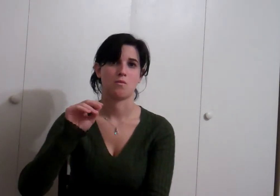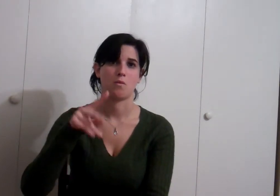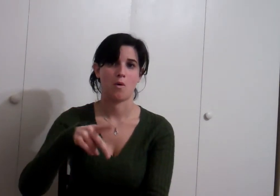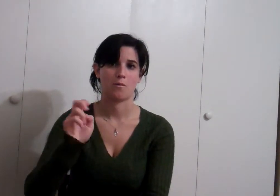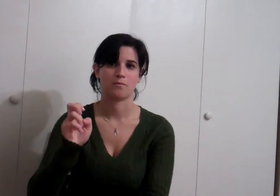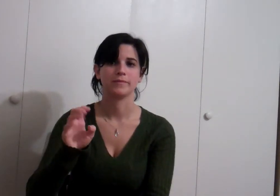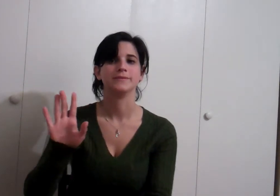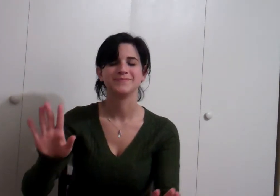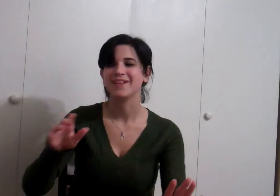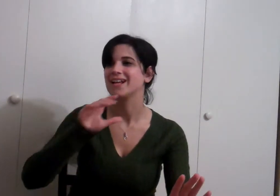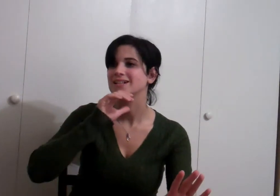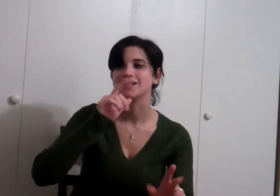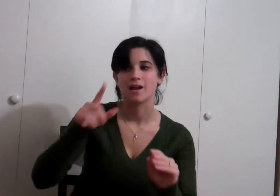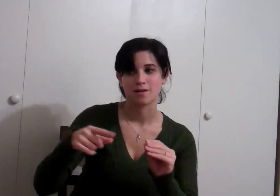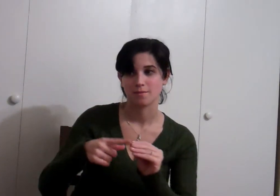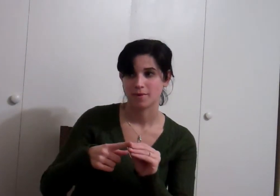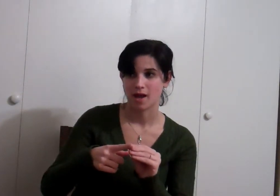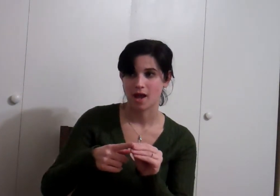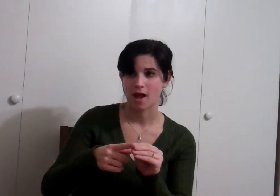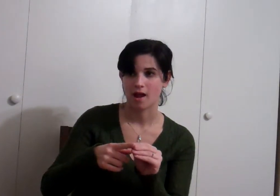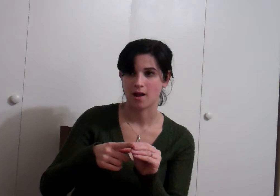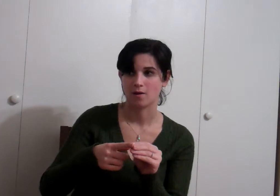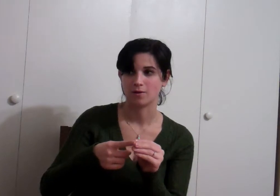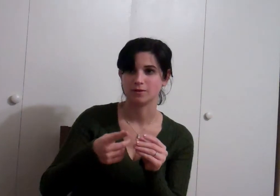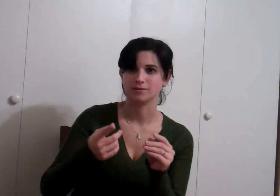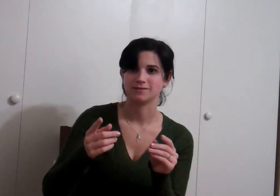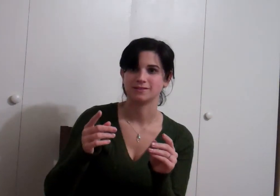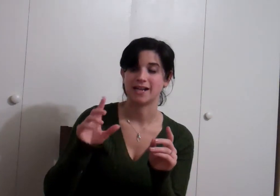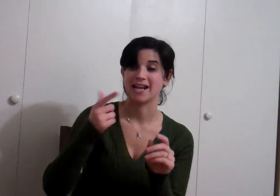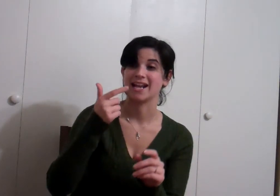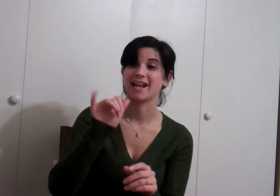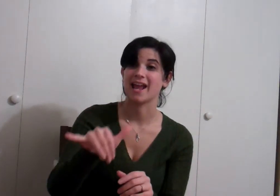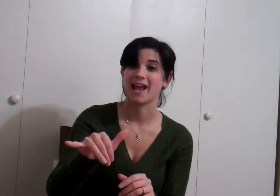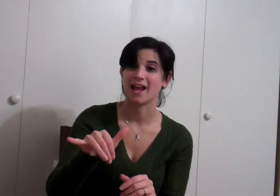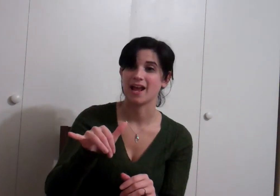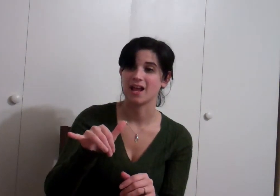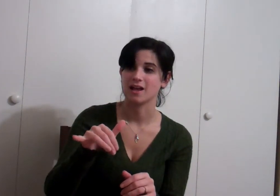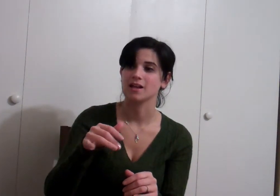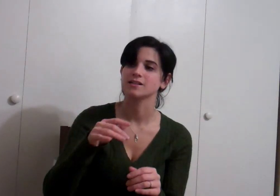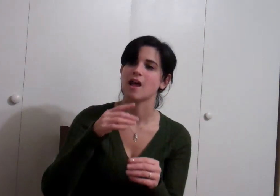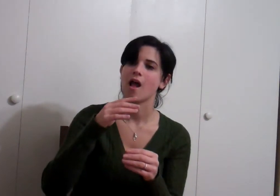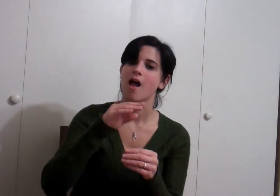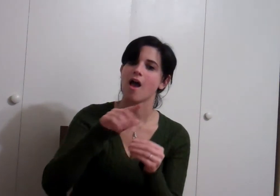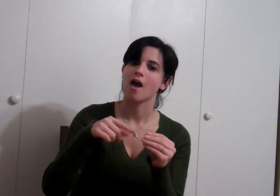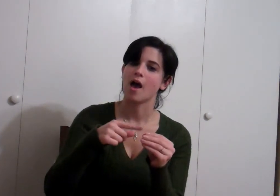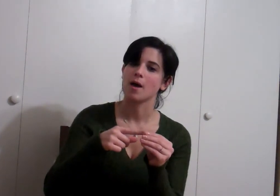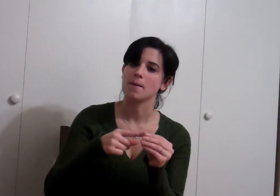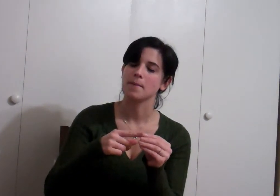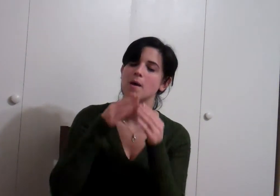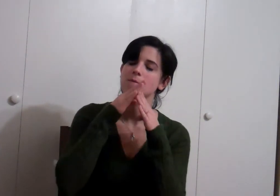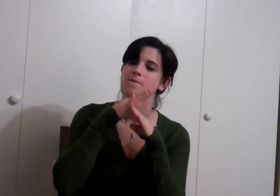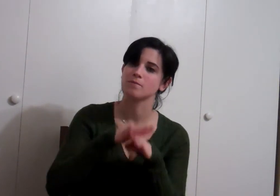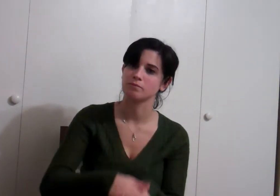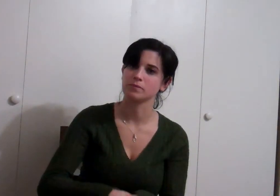It's about just having peaceful coexistence. Well, then why couldn't they do a picture with them shaking hands and hugging each other? Well, kiss his ring. That's what they would like. They